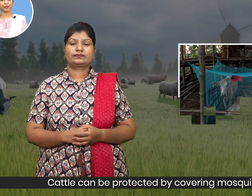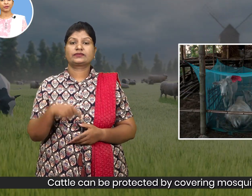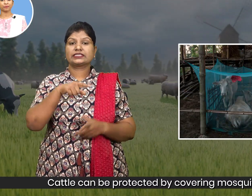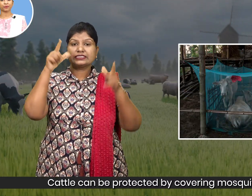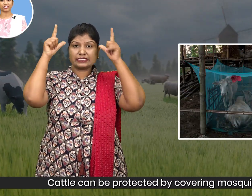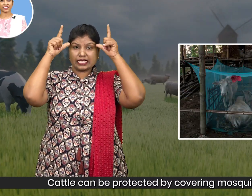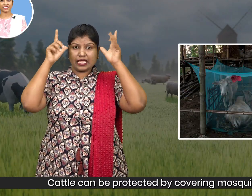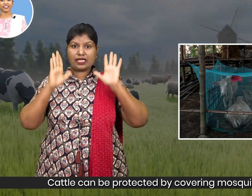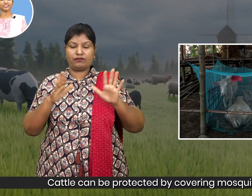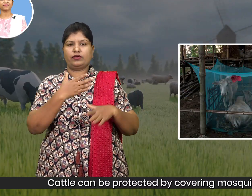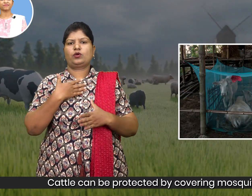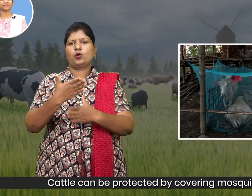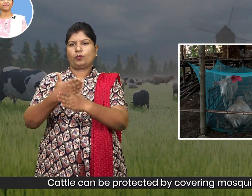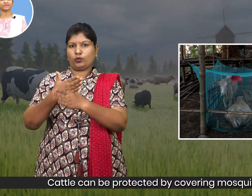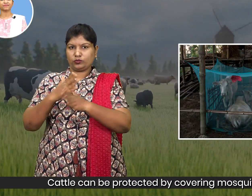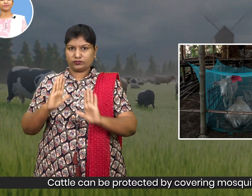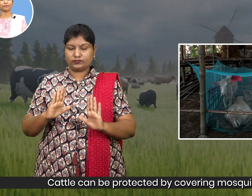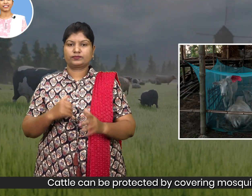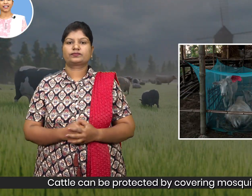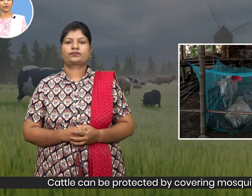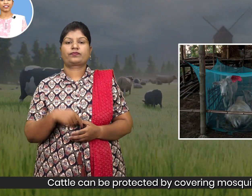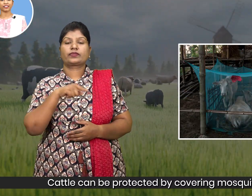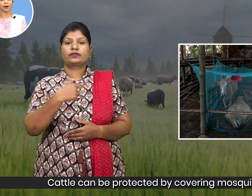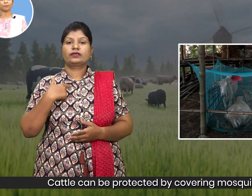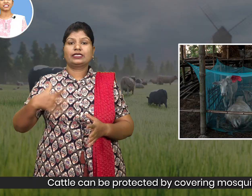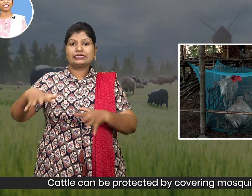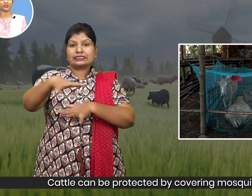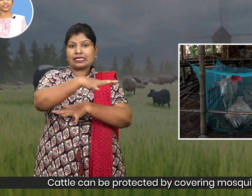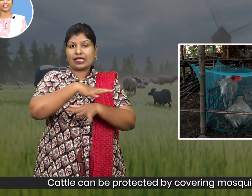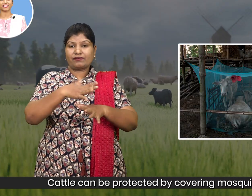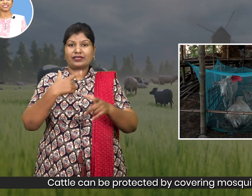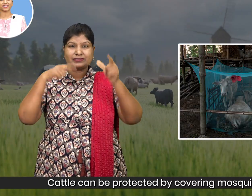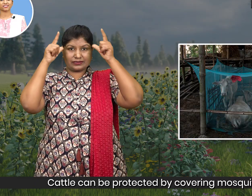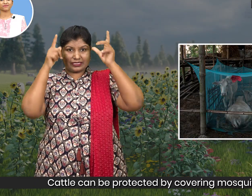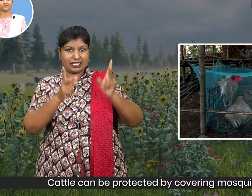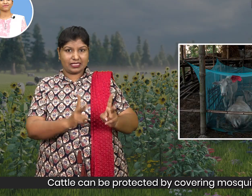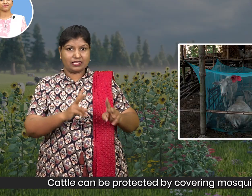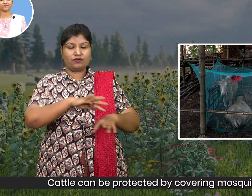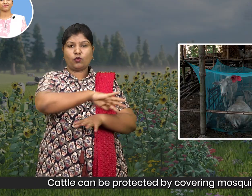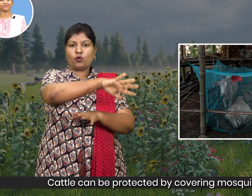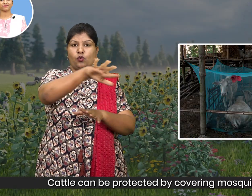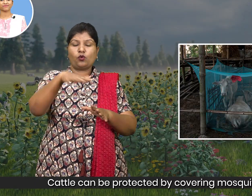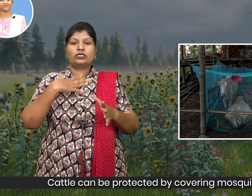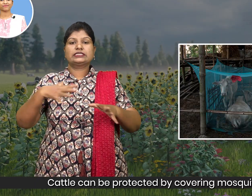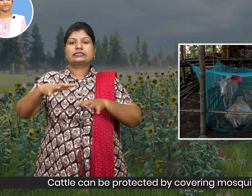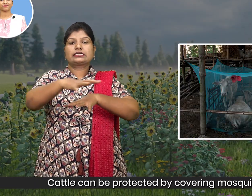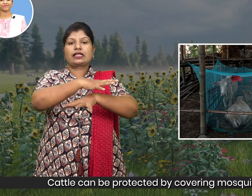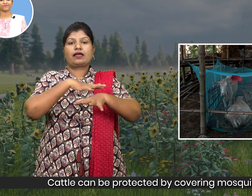Cattle can be protected by covering mosquito nets.